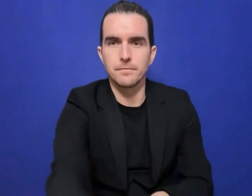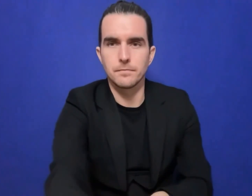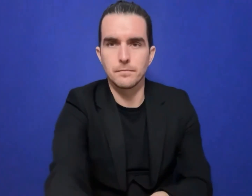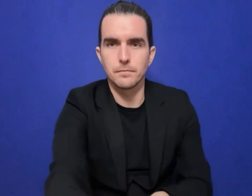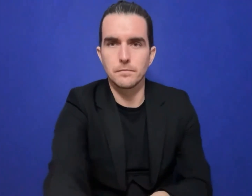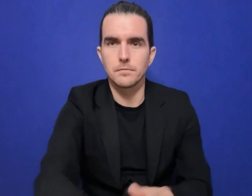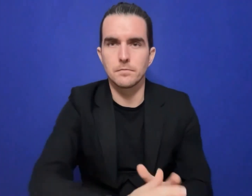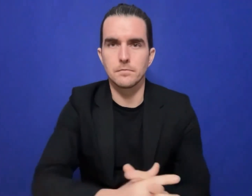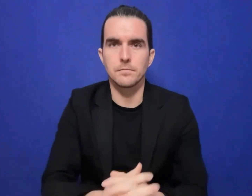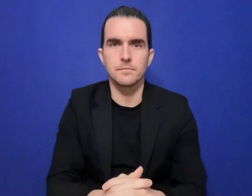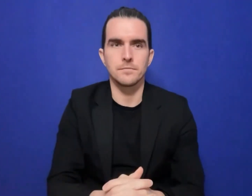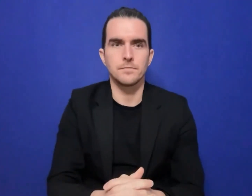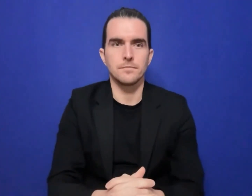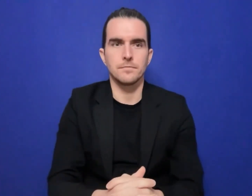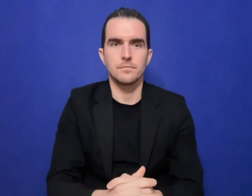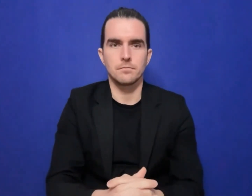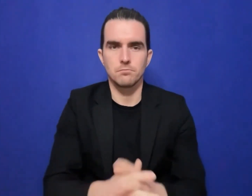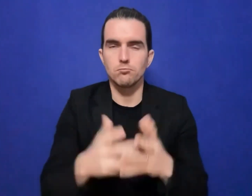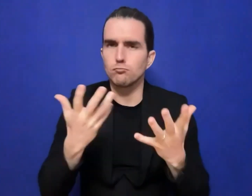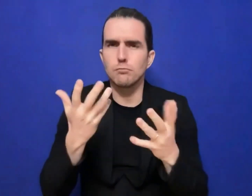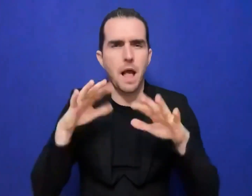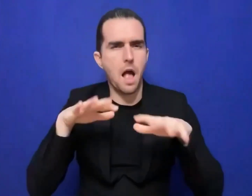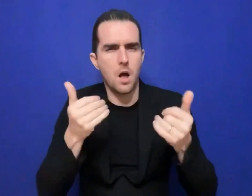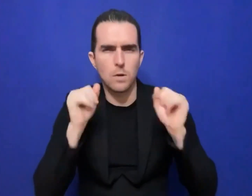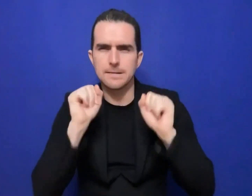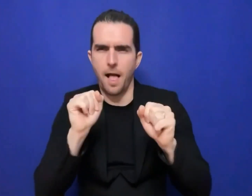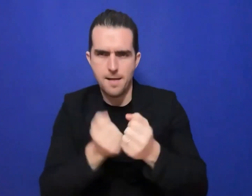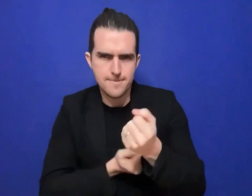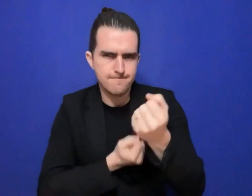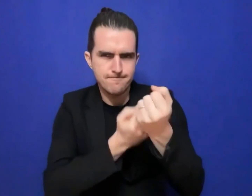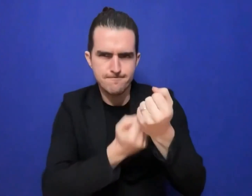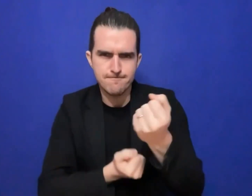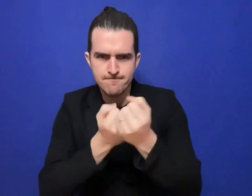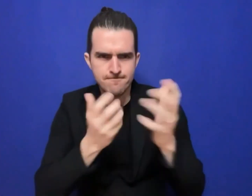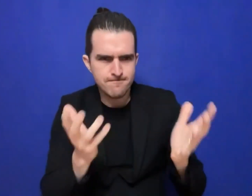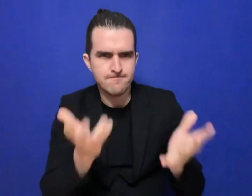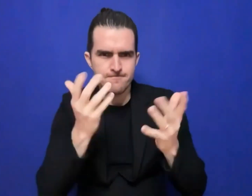And if I don't hear from a panelist, I will have to call on somebody.